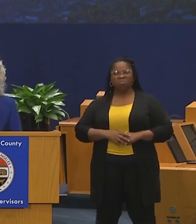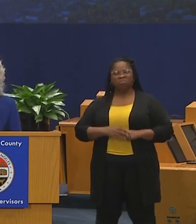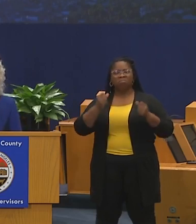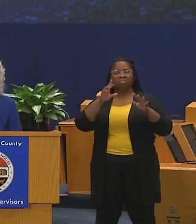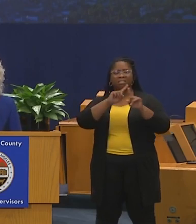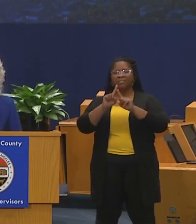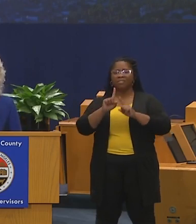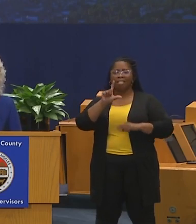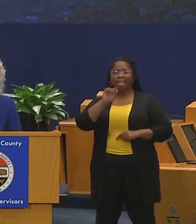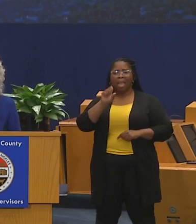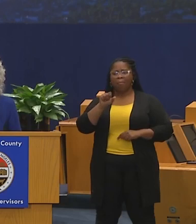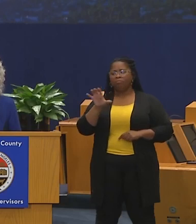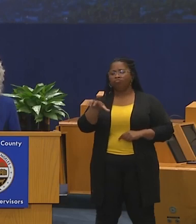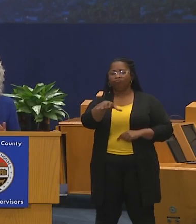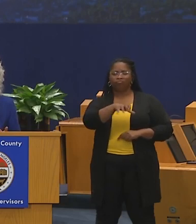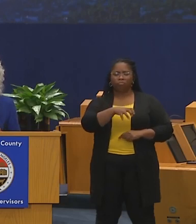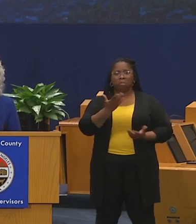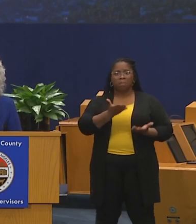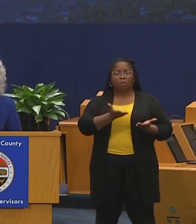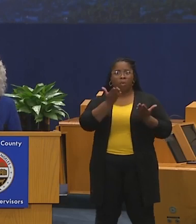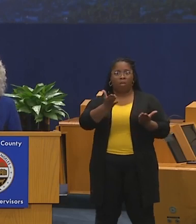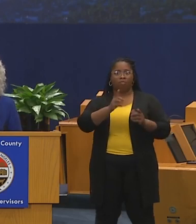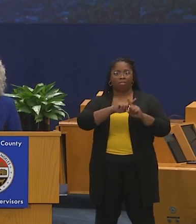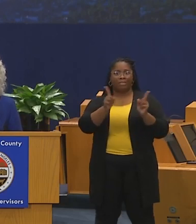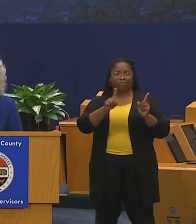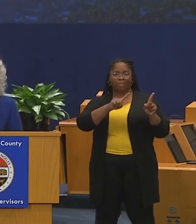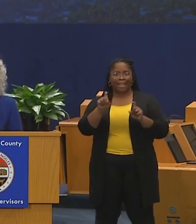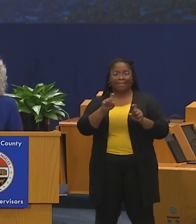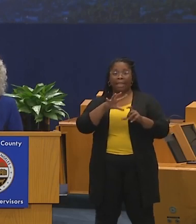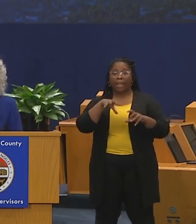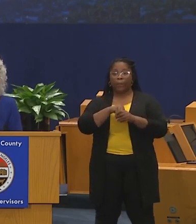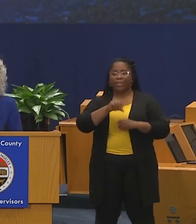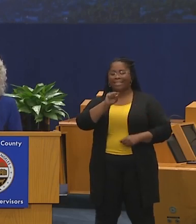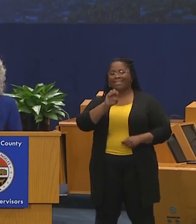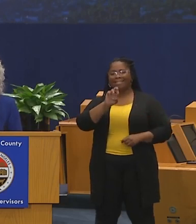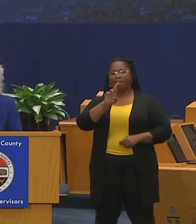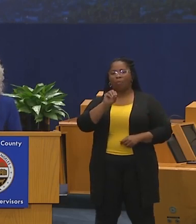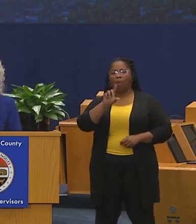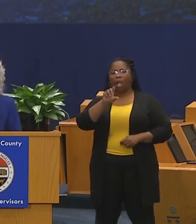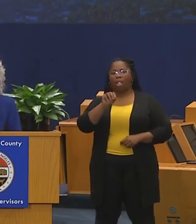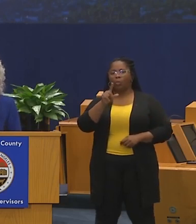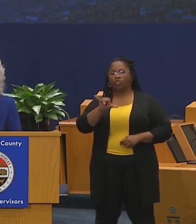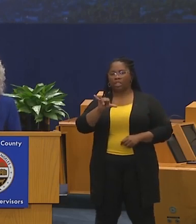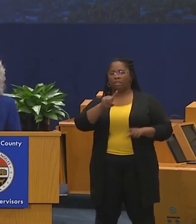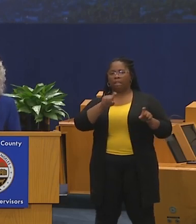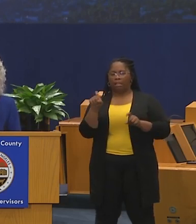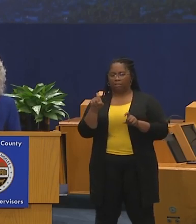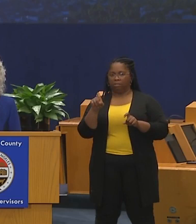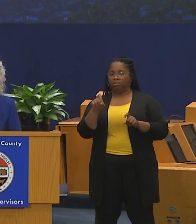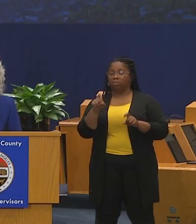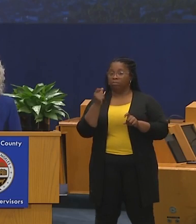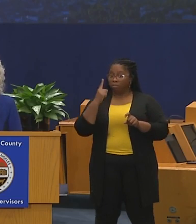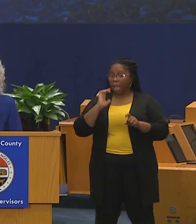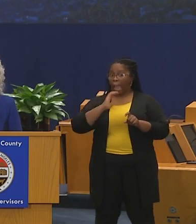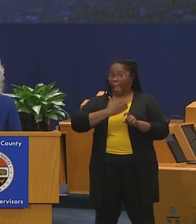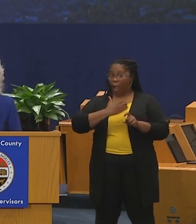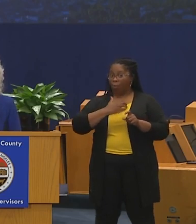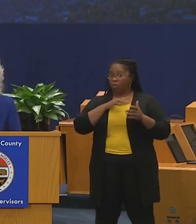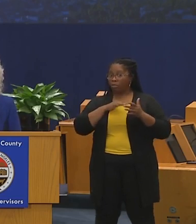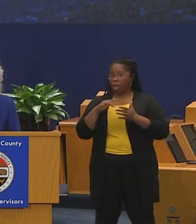around, and they may be offering different tests, including serology tests. I know for certain that the study that we're doing,